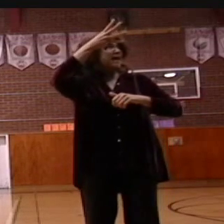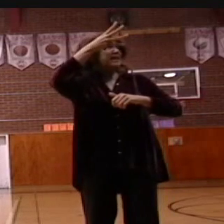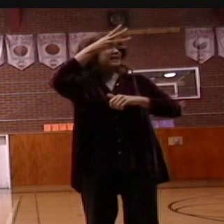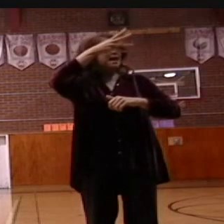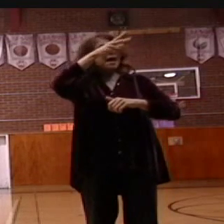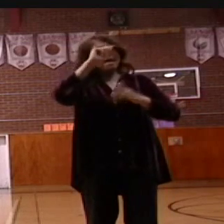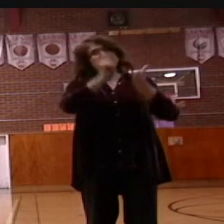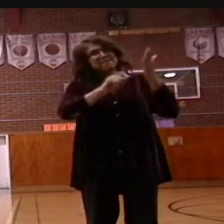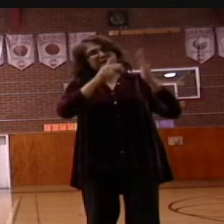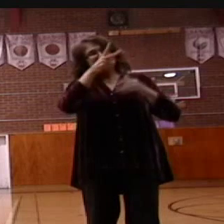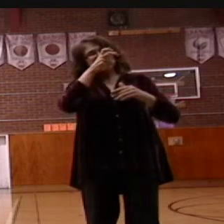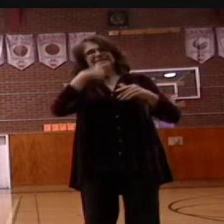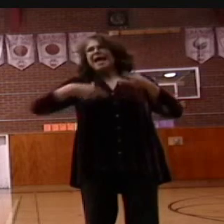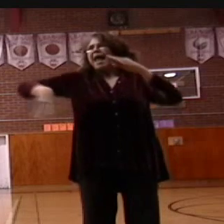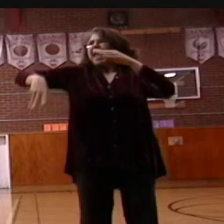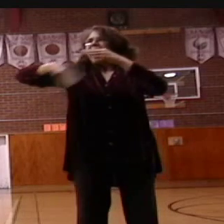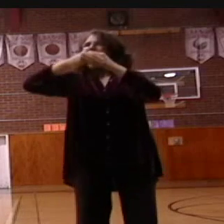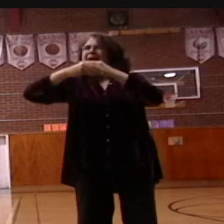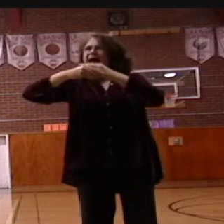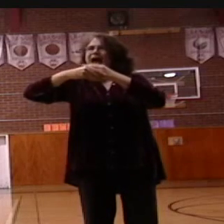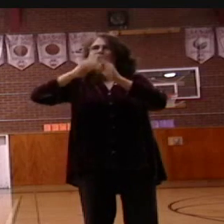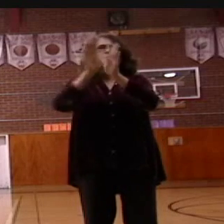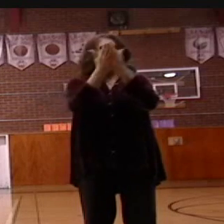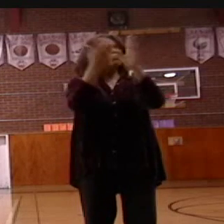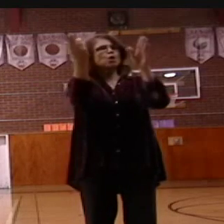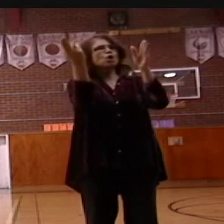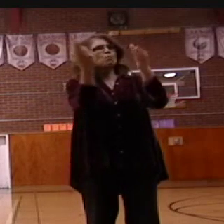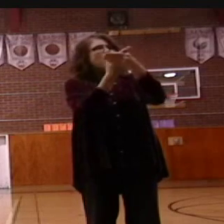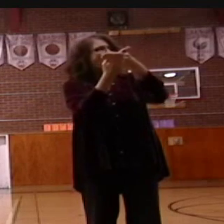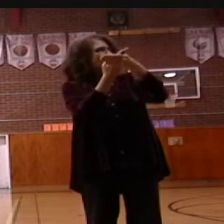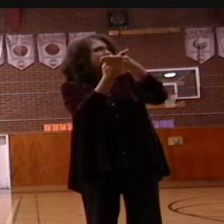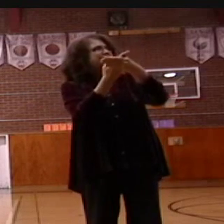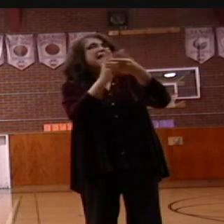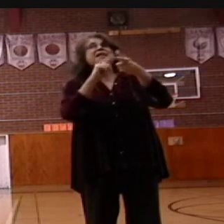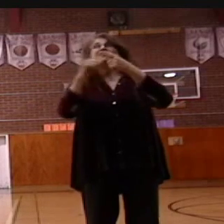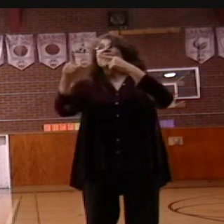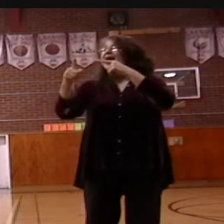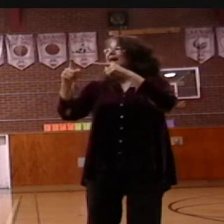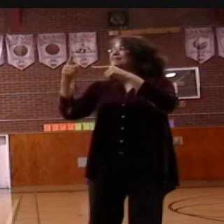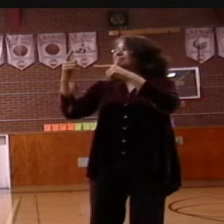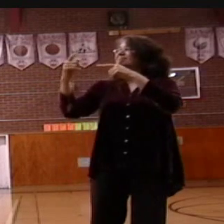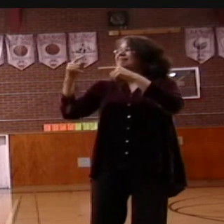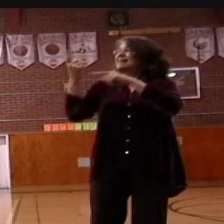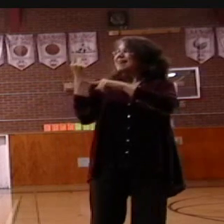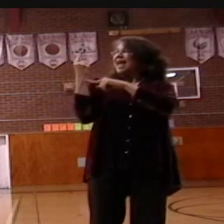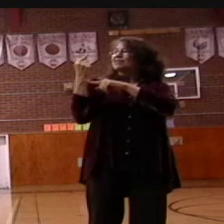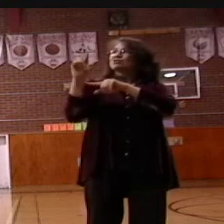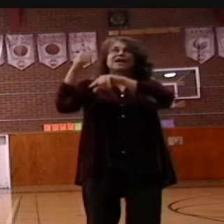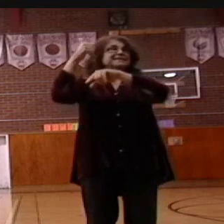bookmarks, and last year I designed greeting cards with Pencil Bug characters for all occasions.